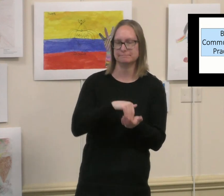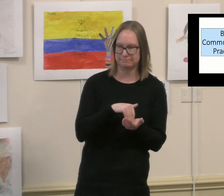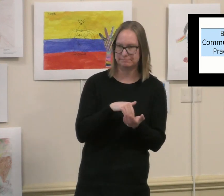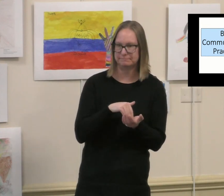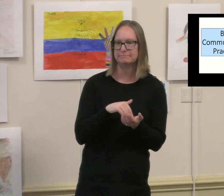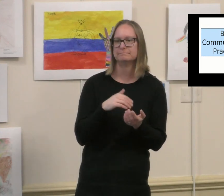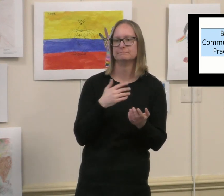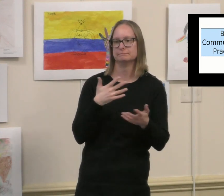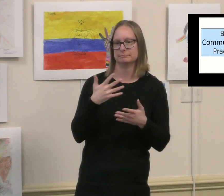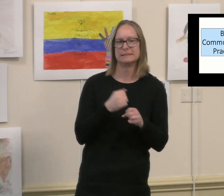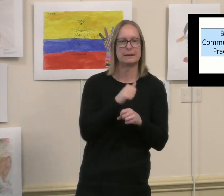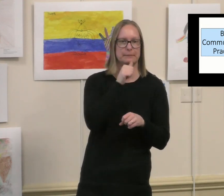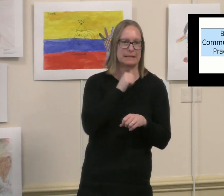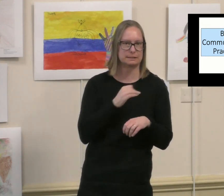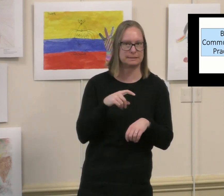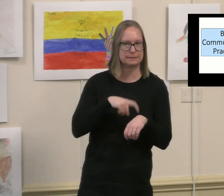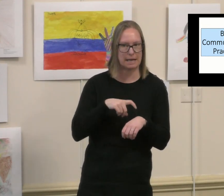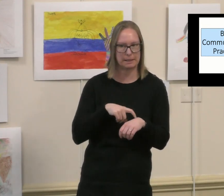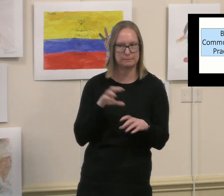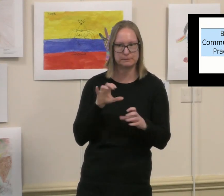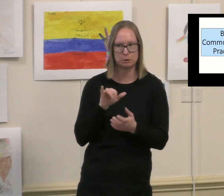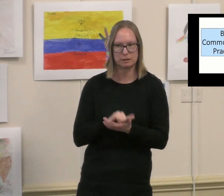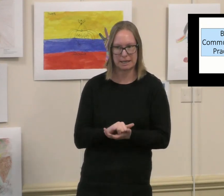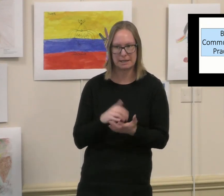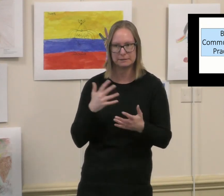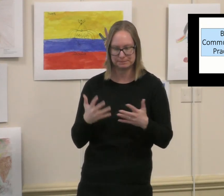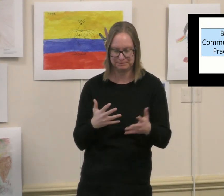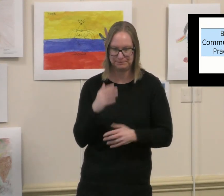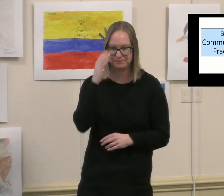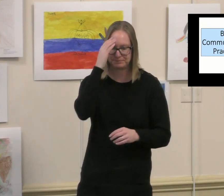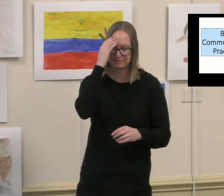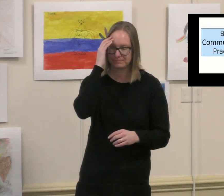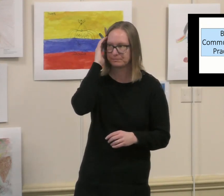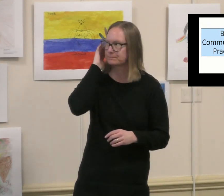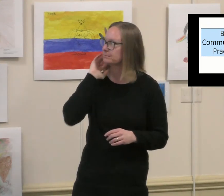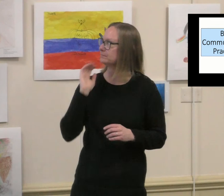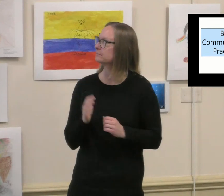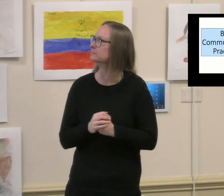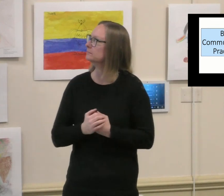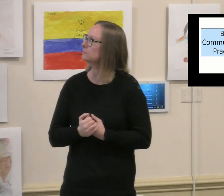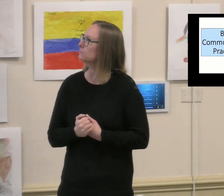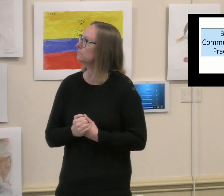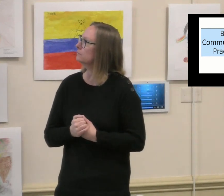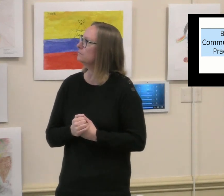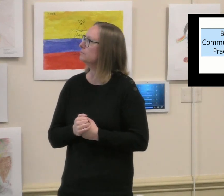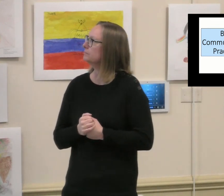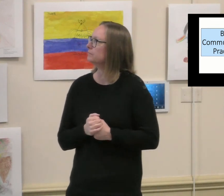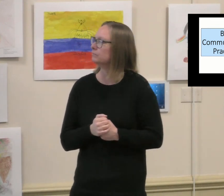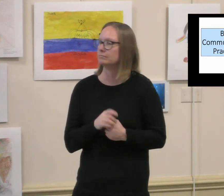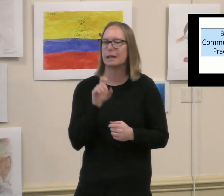make sure that the deaf person is following. And do have patience because sometimes you need to repeat and things do take time.